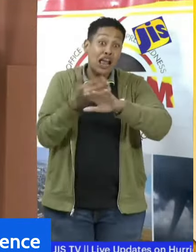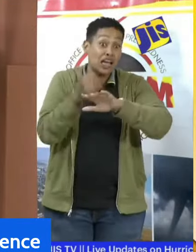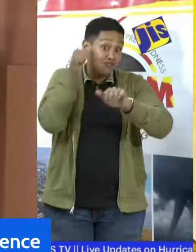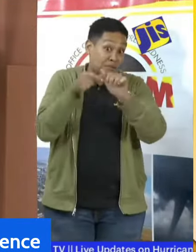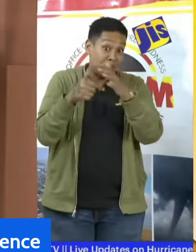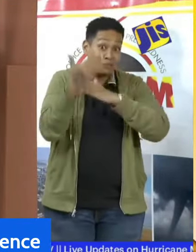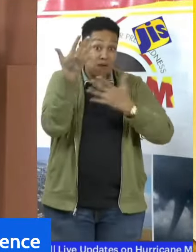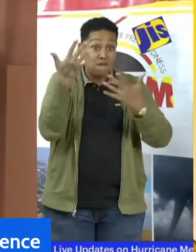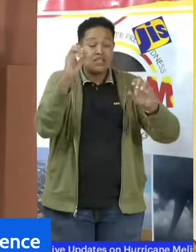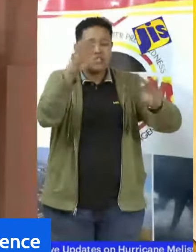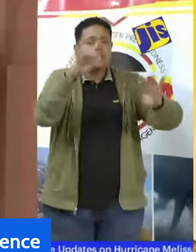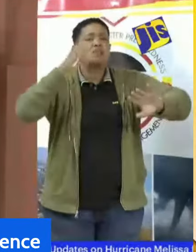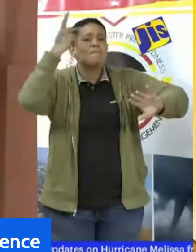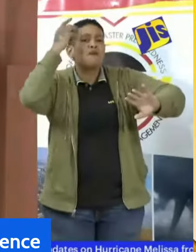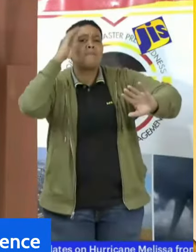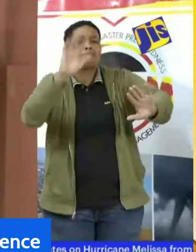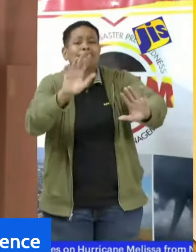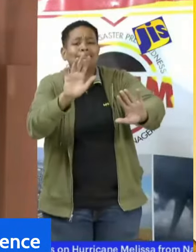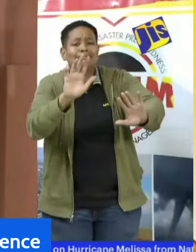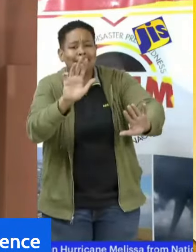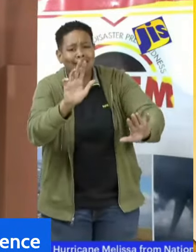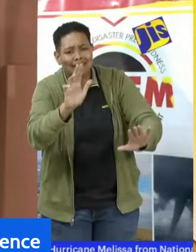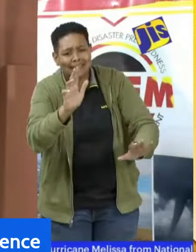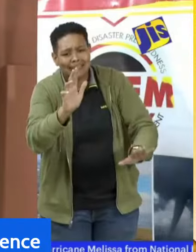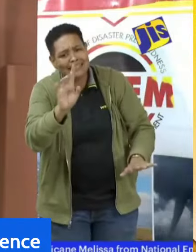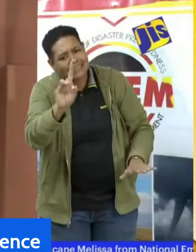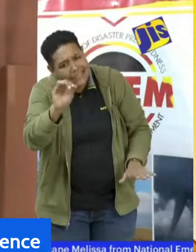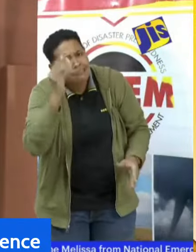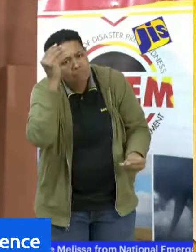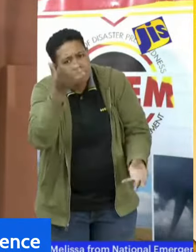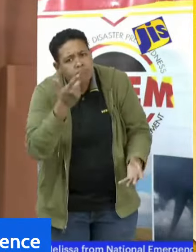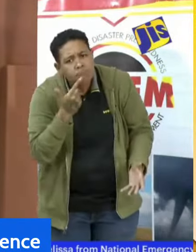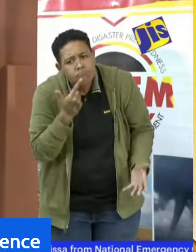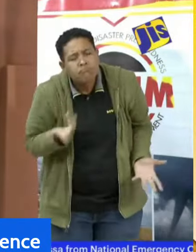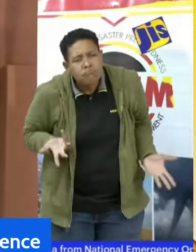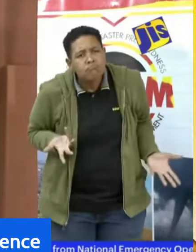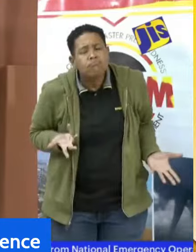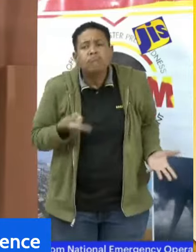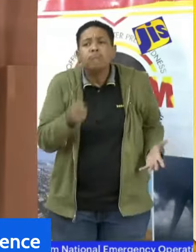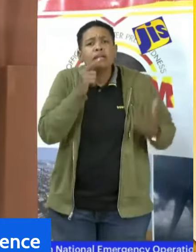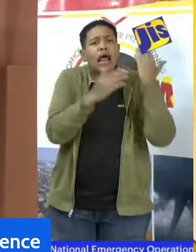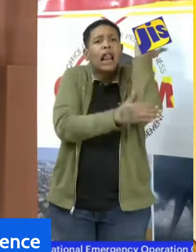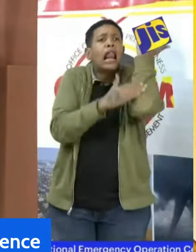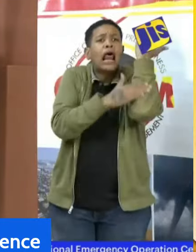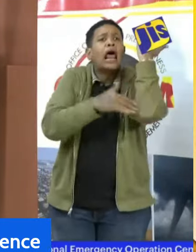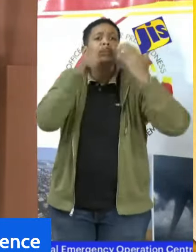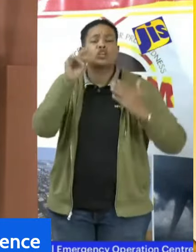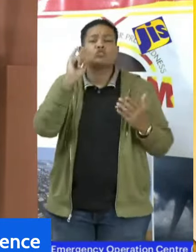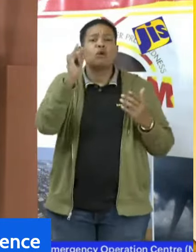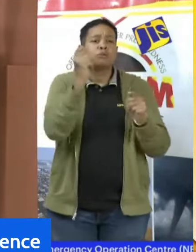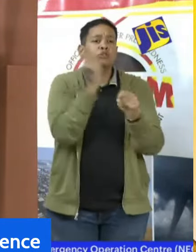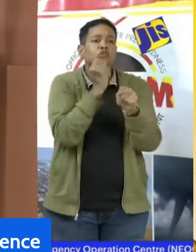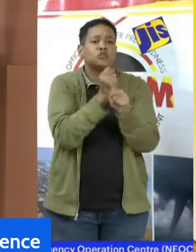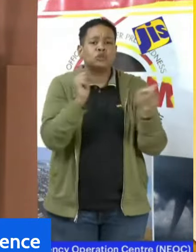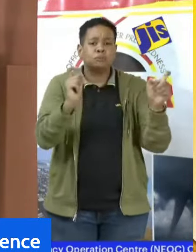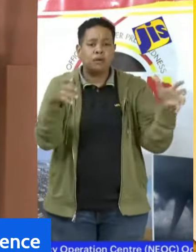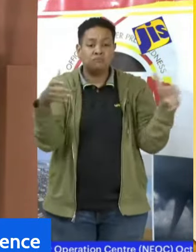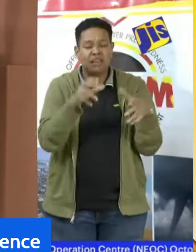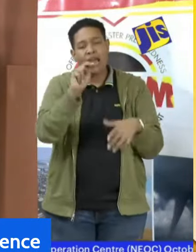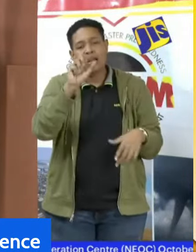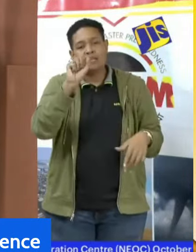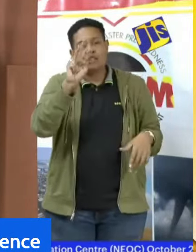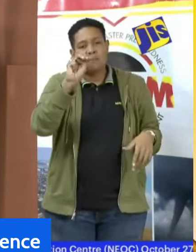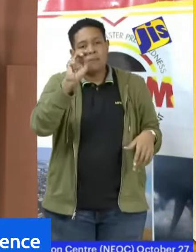this morning, the Prime Minister did indicate that the National Solid Waste Management